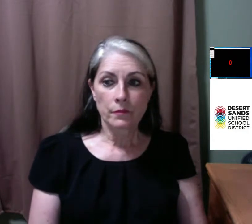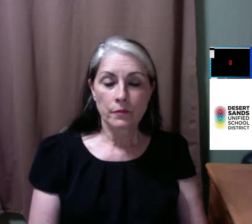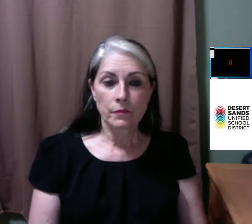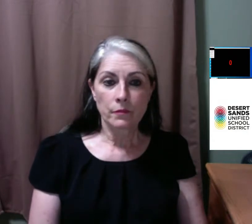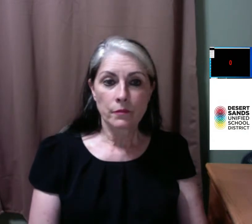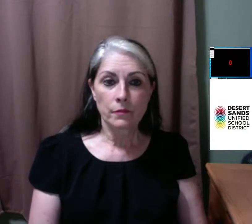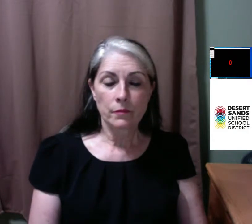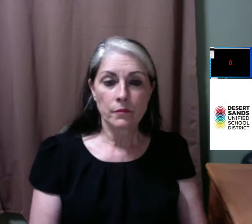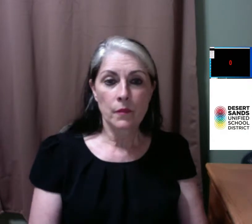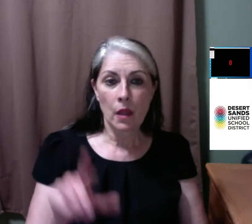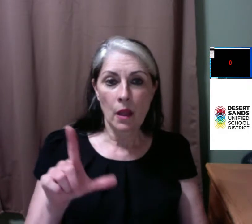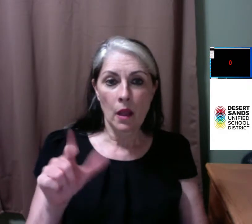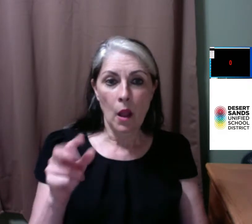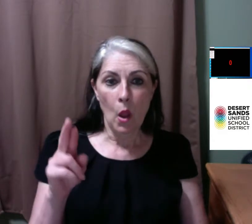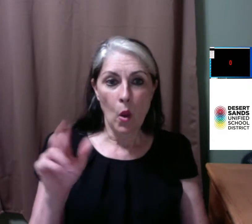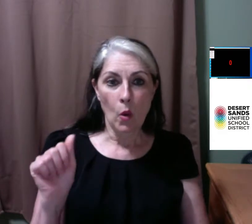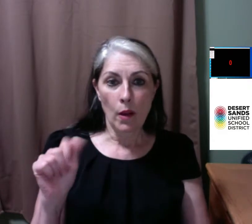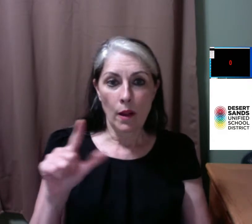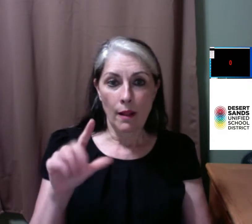Laura Lee.